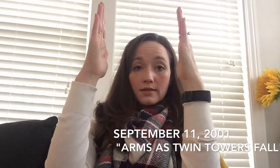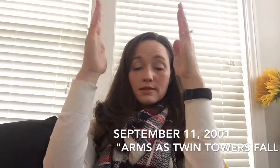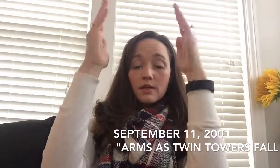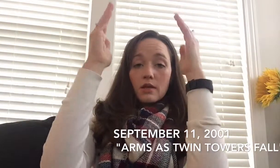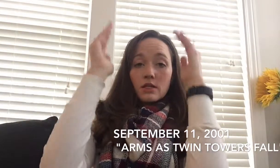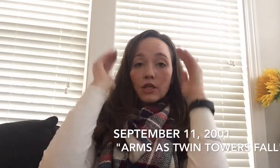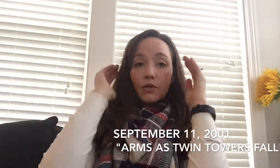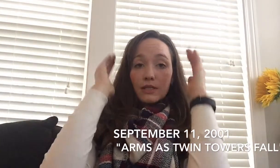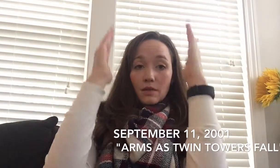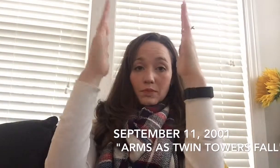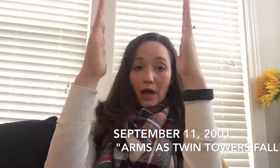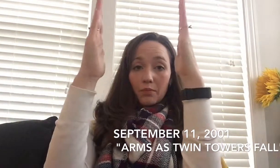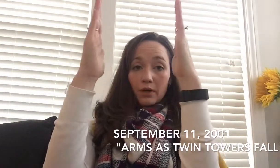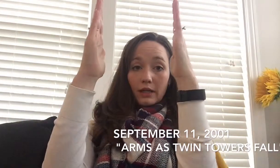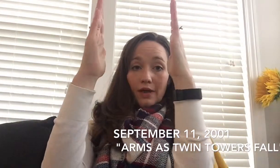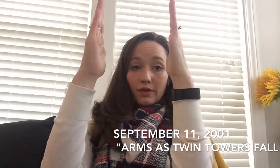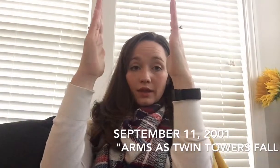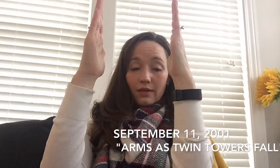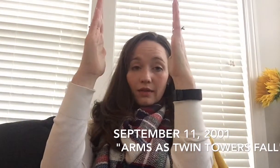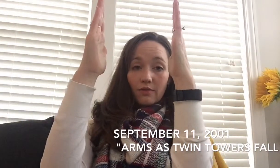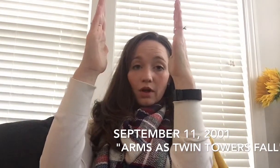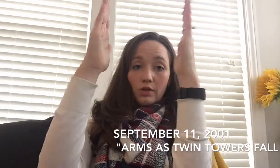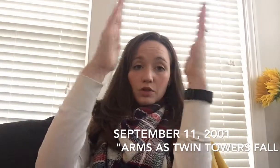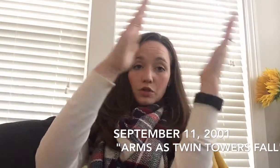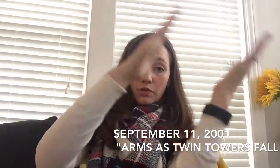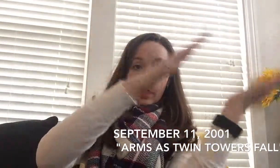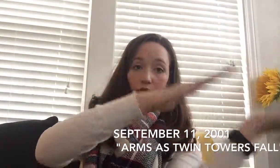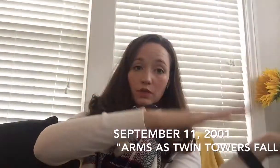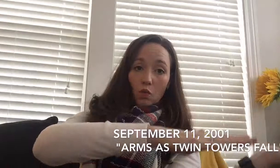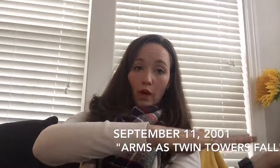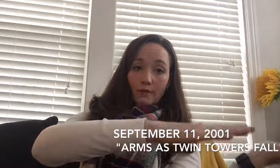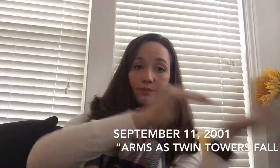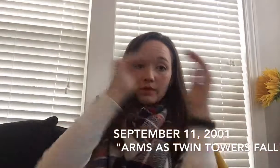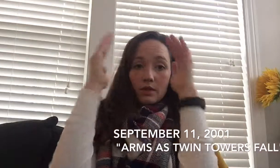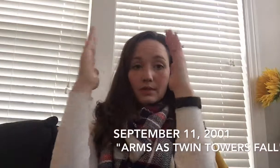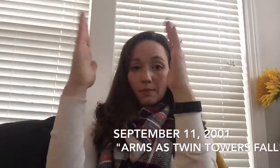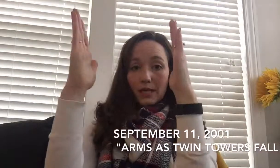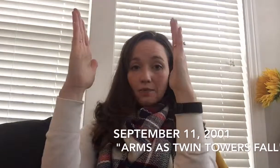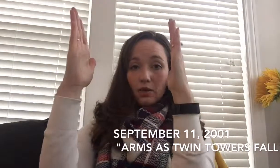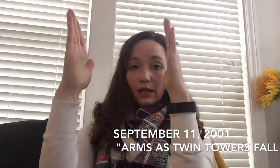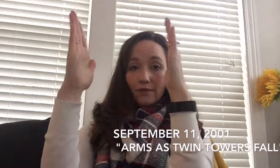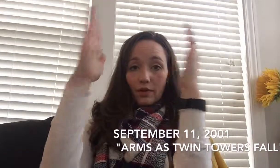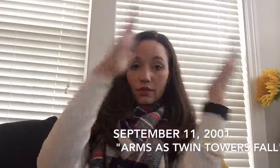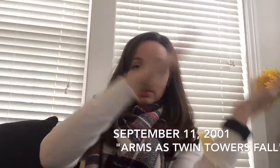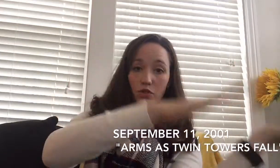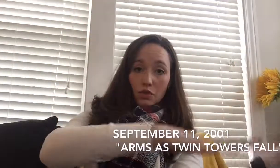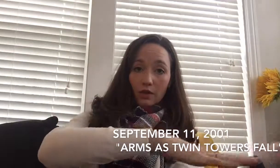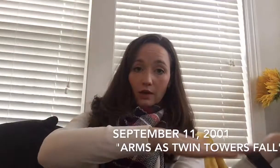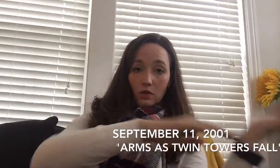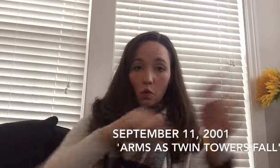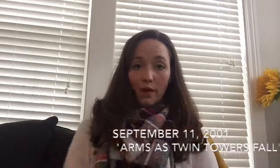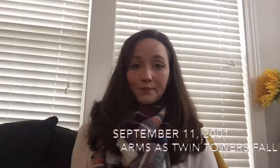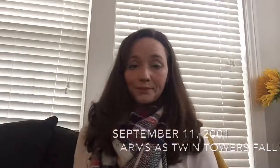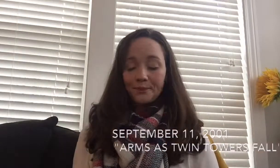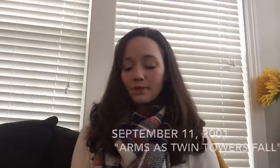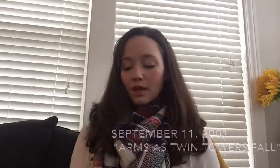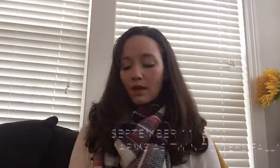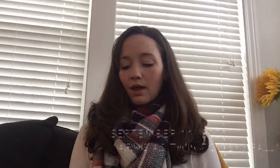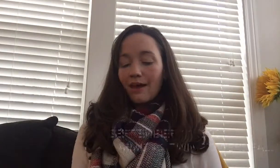hands. So September 11th, and then they fall, 2001. September 11th, 2001. And